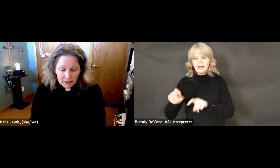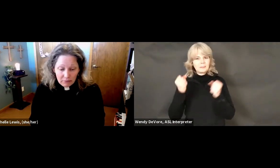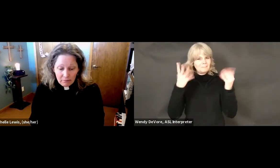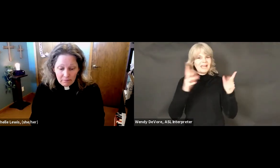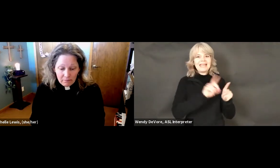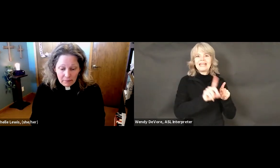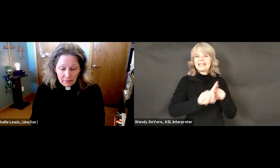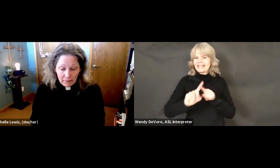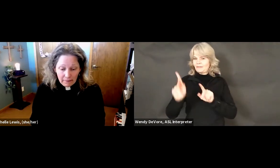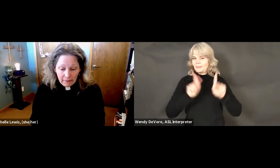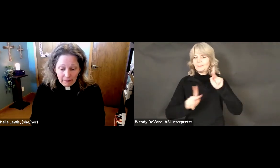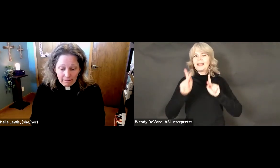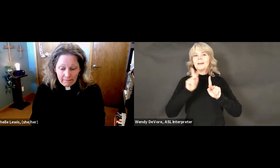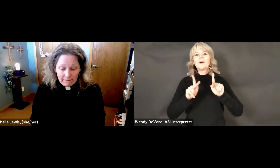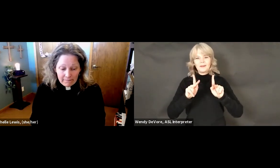Gospels.